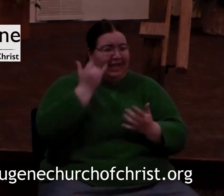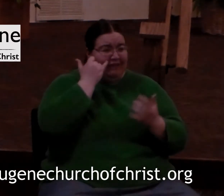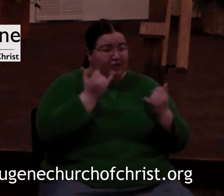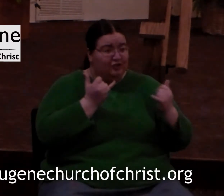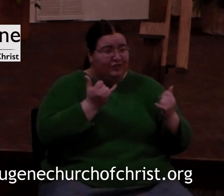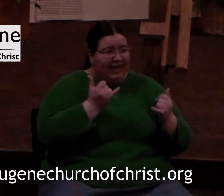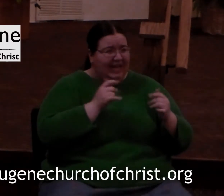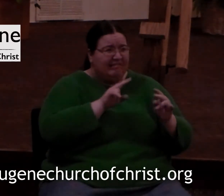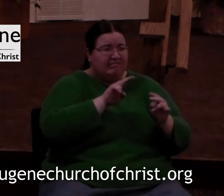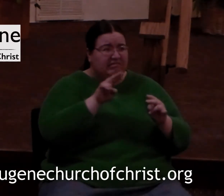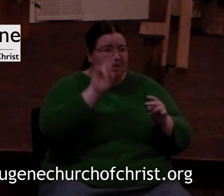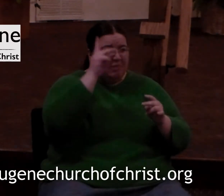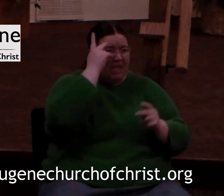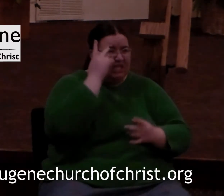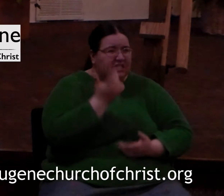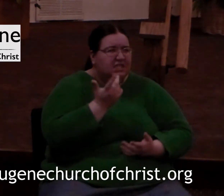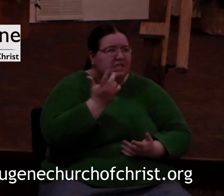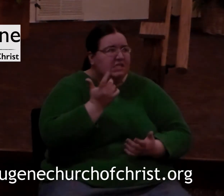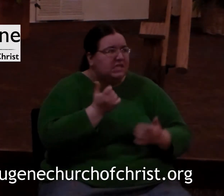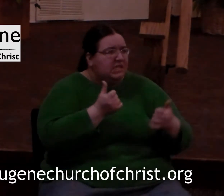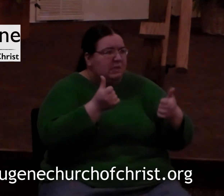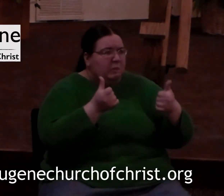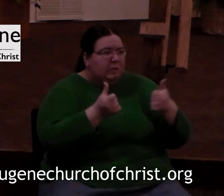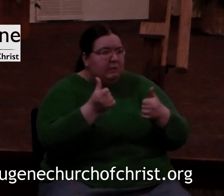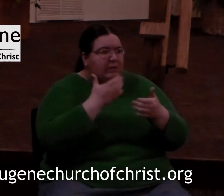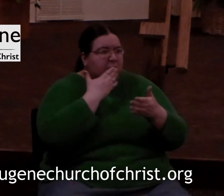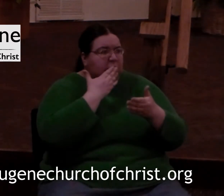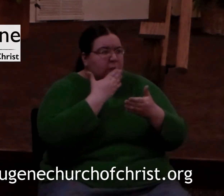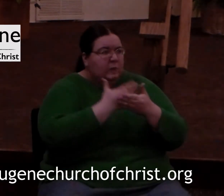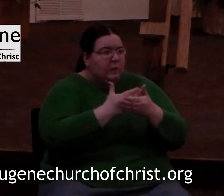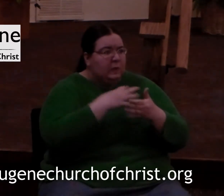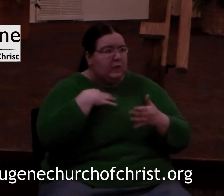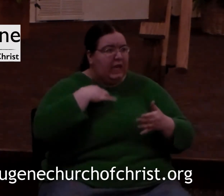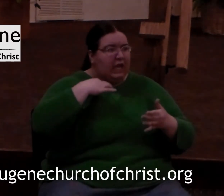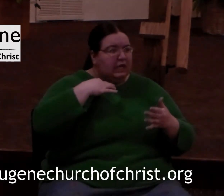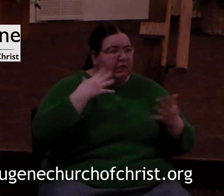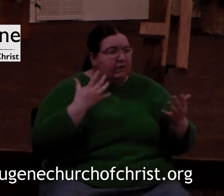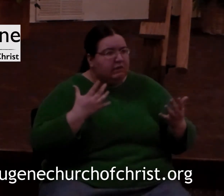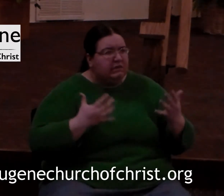is in control. Or when your guy doesn't win the nomination or the election, God is in